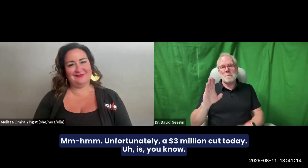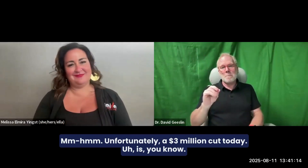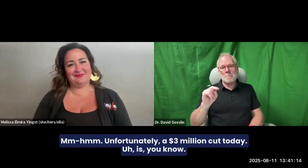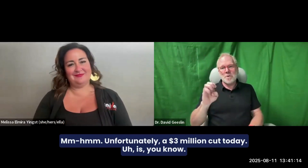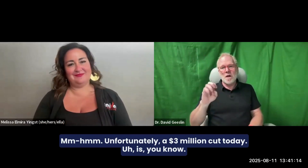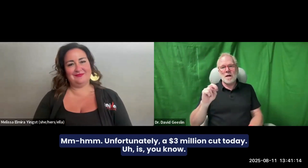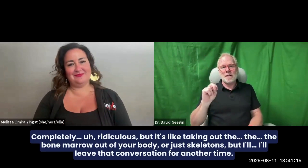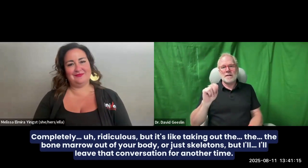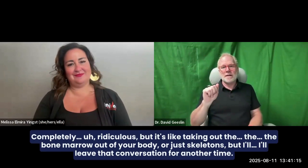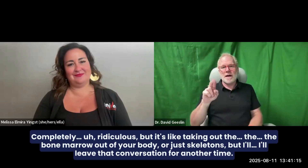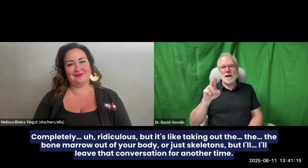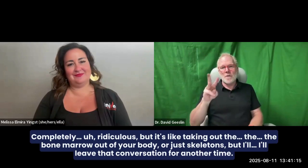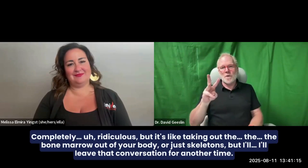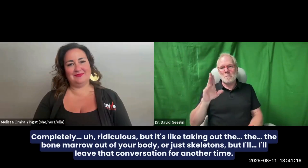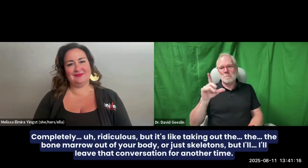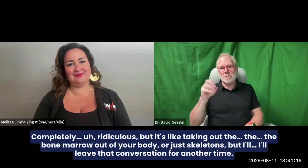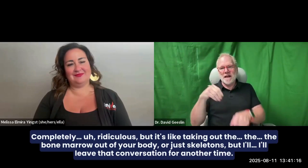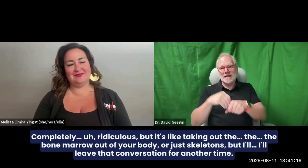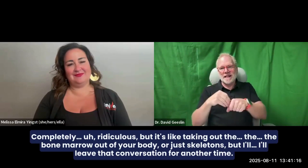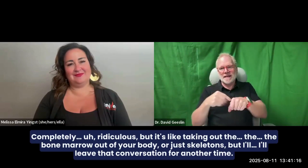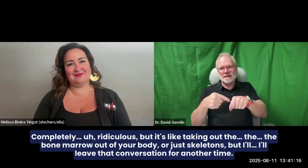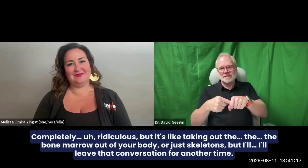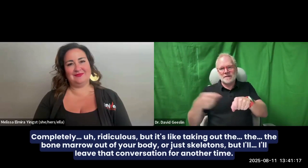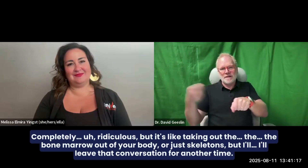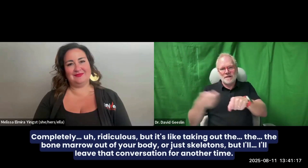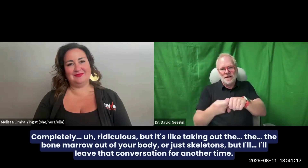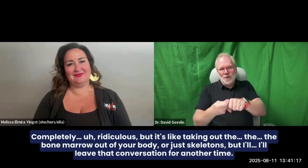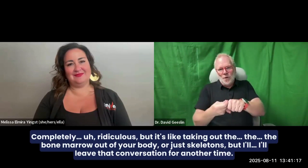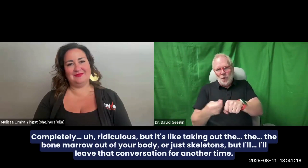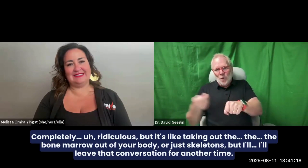know, completely